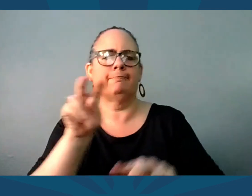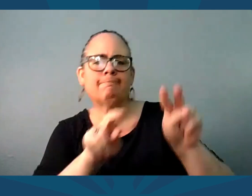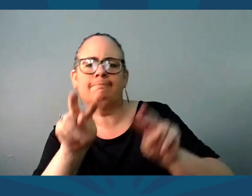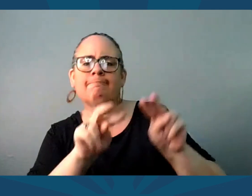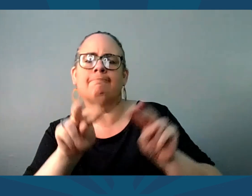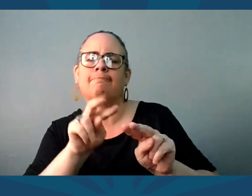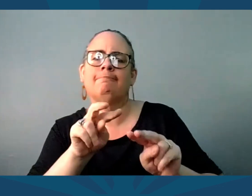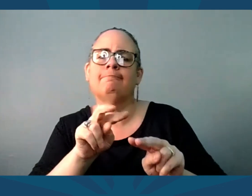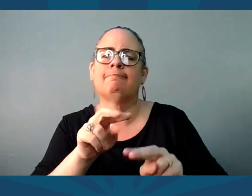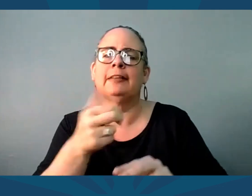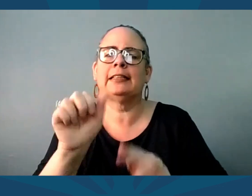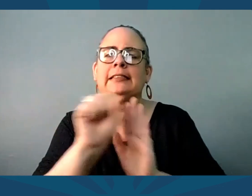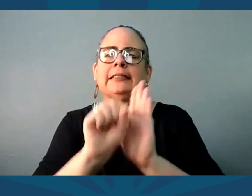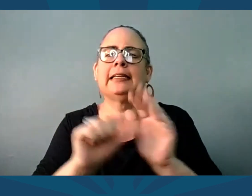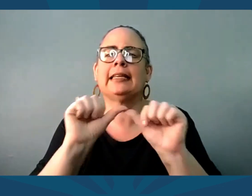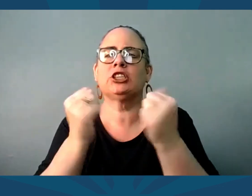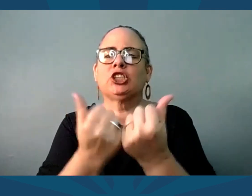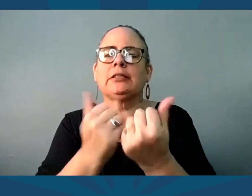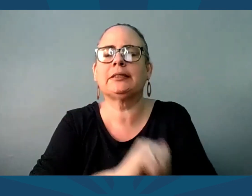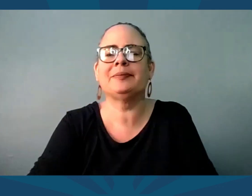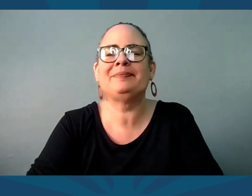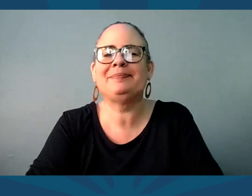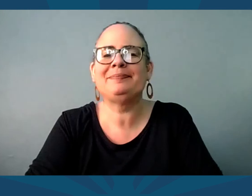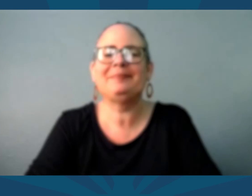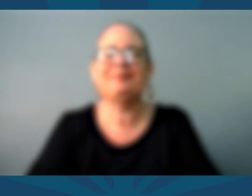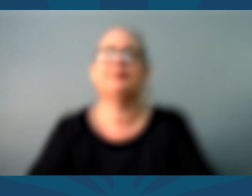and oversees state agencies.